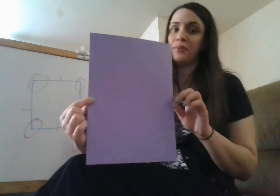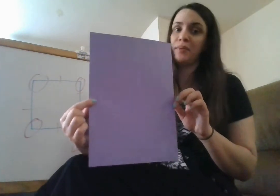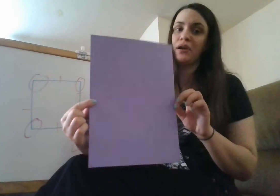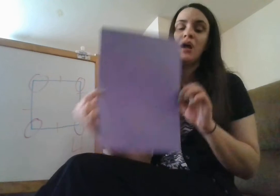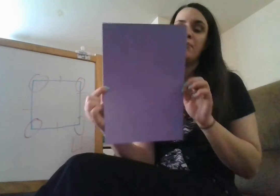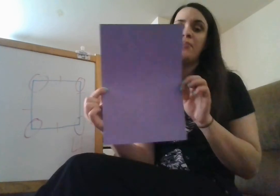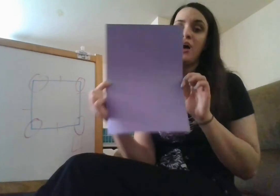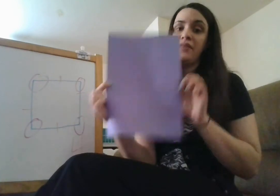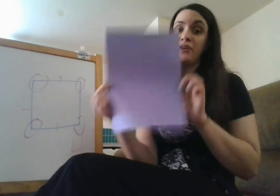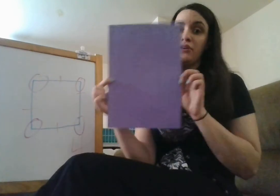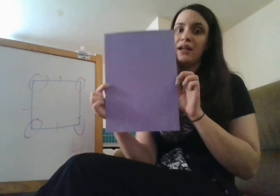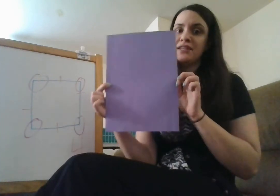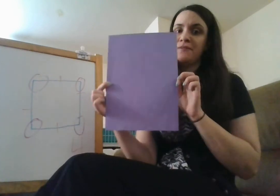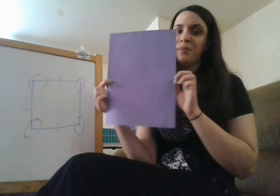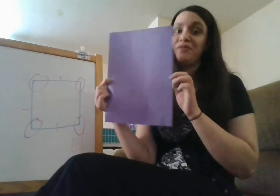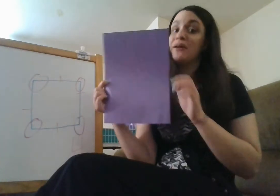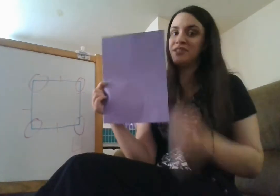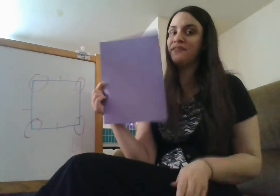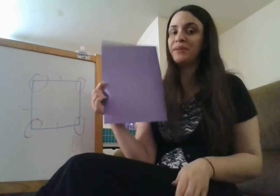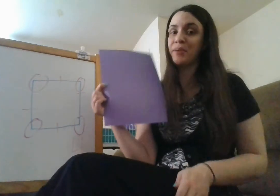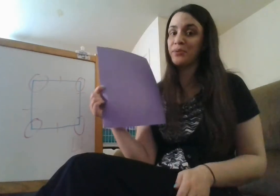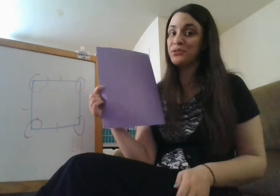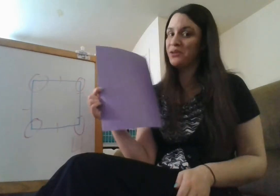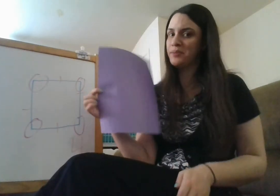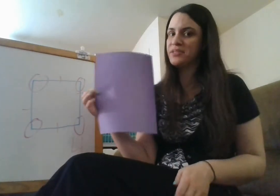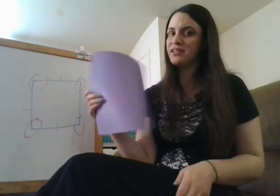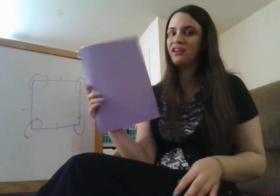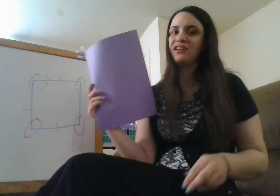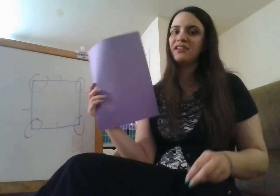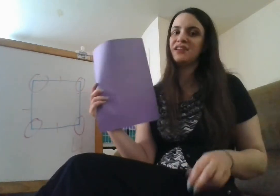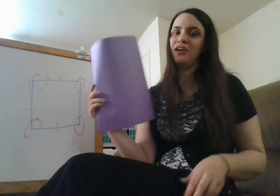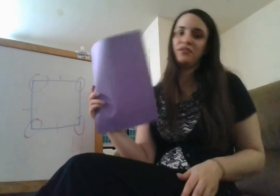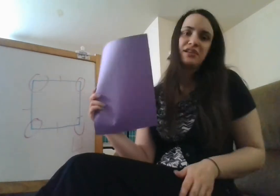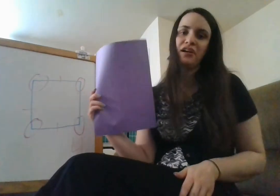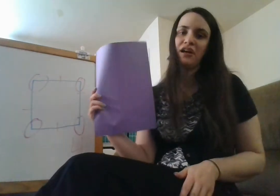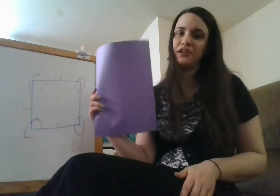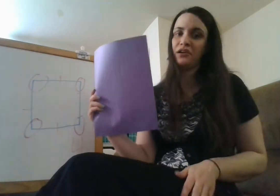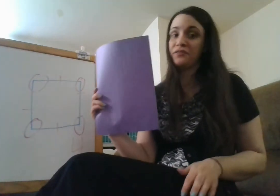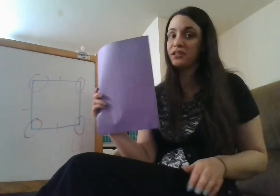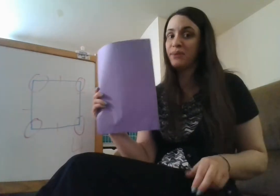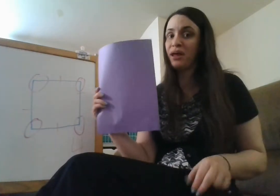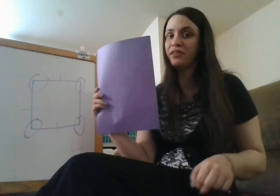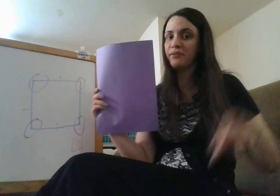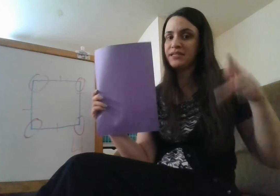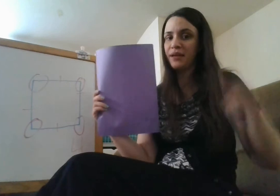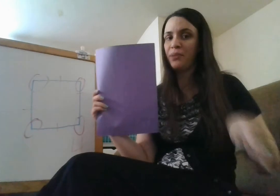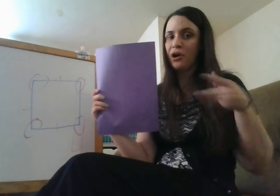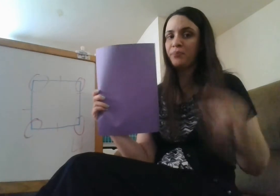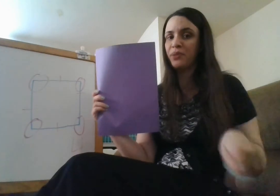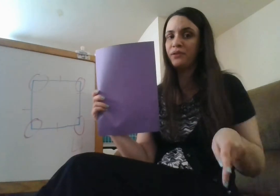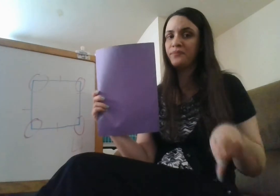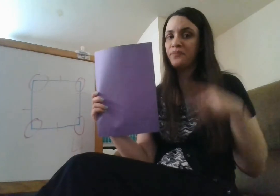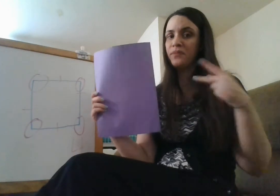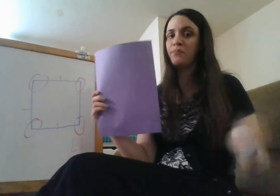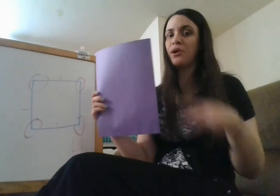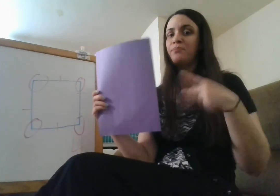remember. But there are lots of purple flowers. There even could be purple tulips. So it's a good color to know for this month. Can we say purple,